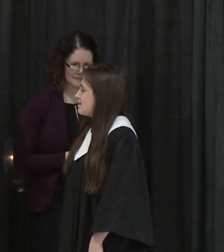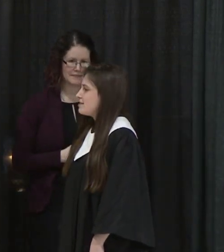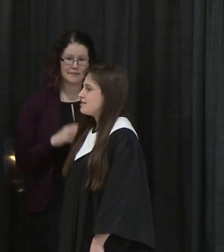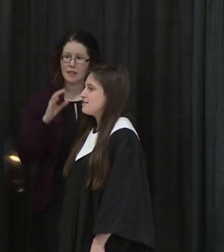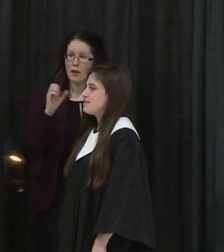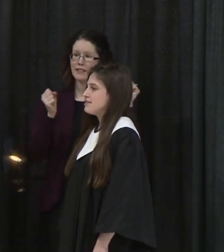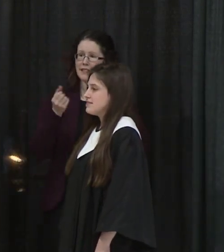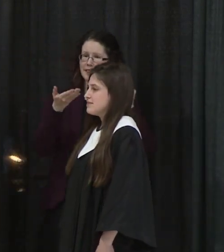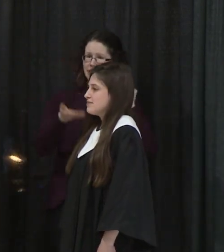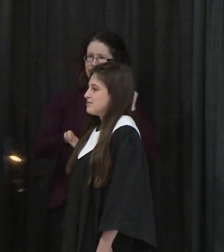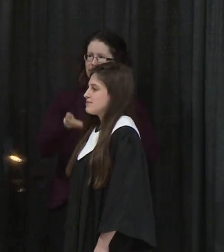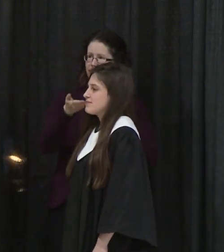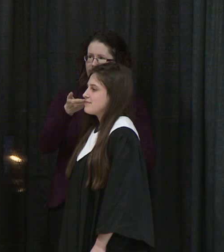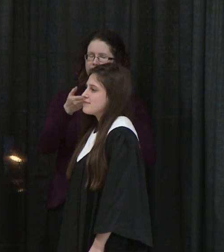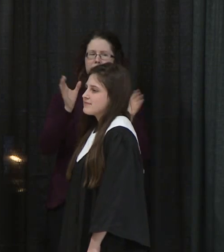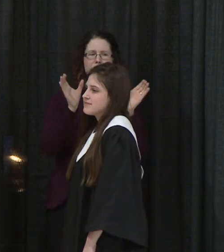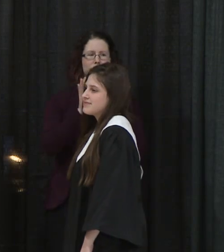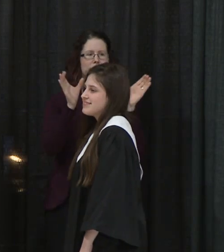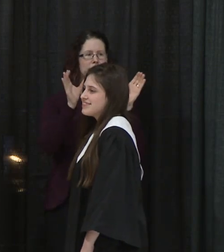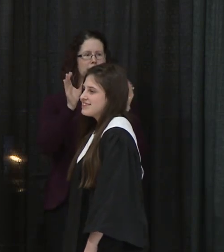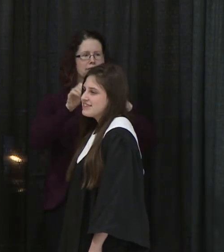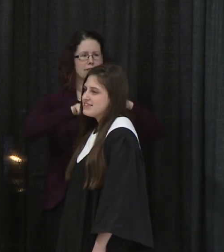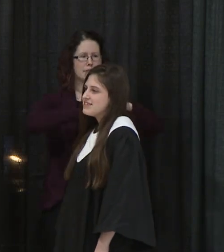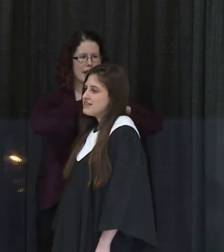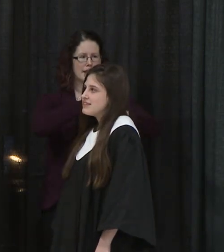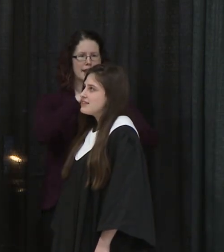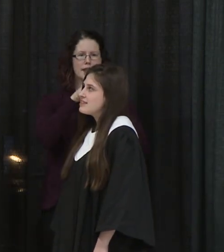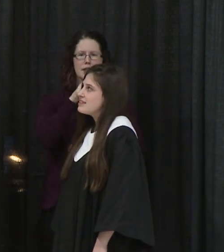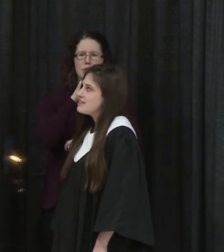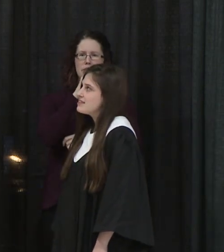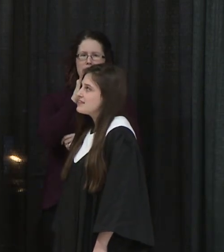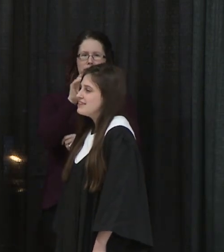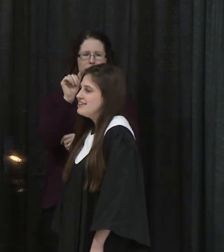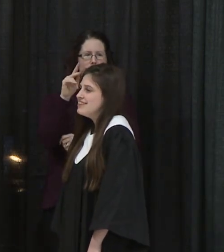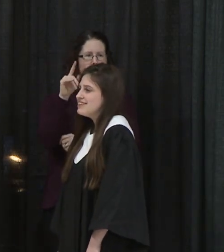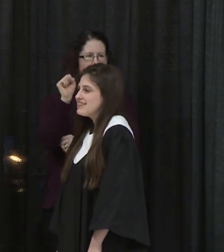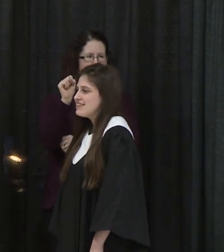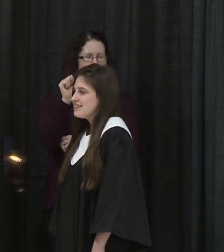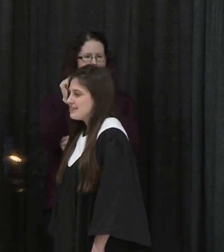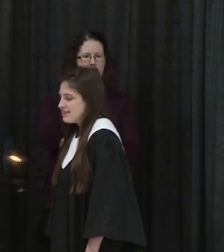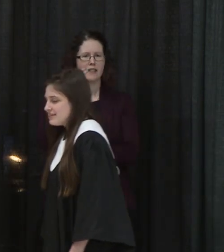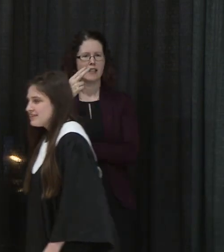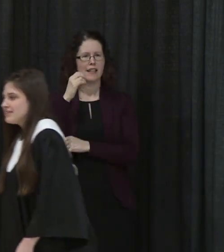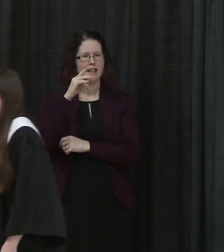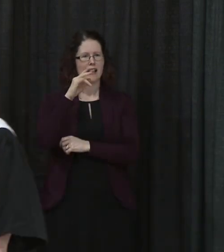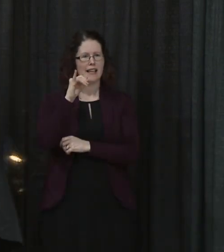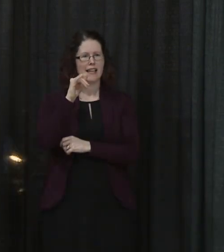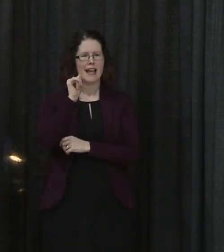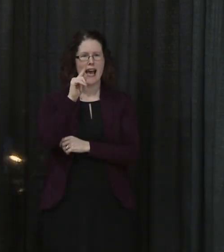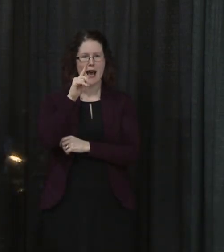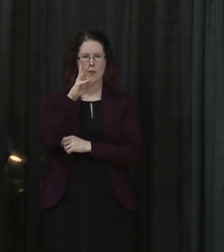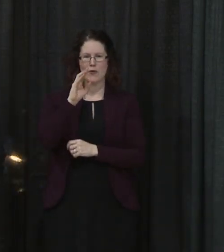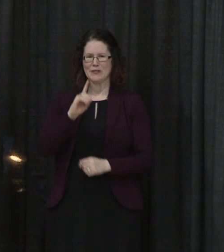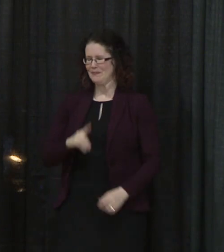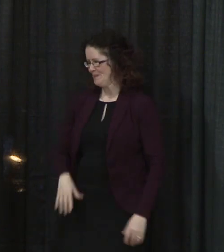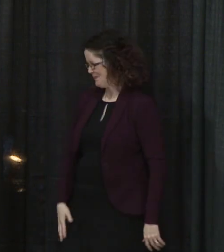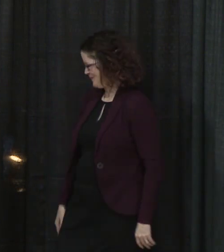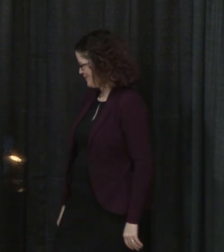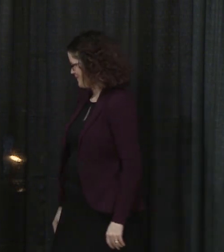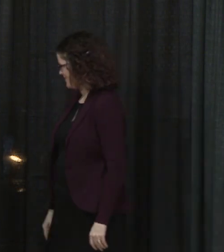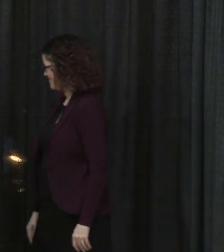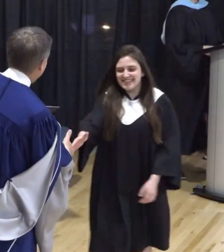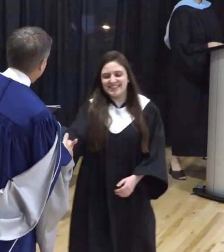Mr. President, the candidates for the Certificate in Baking and Pastry Arts, Kaylee Atwood.